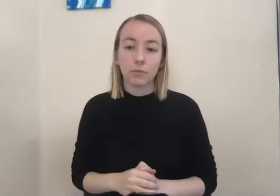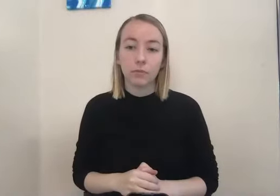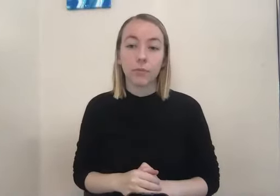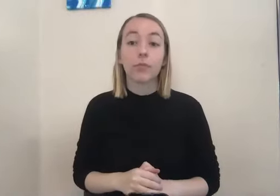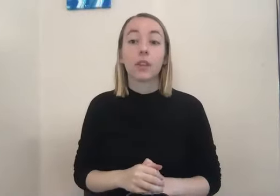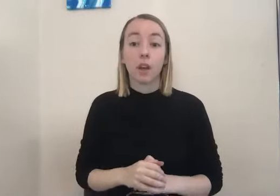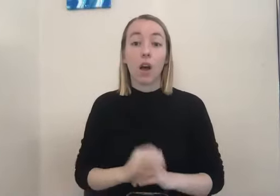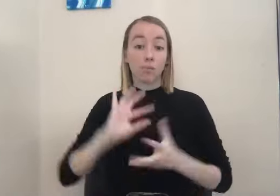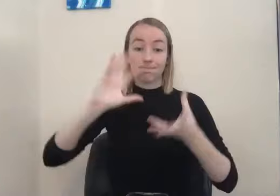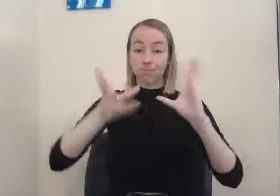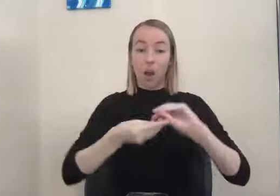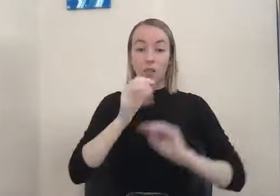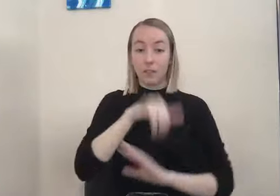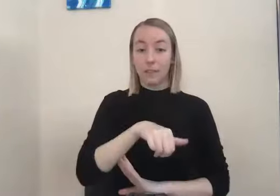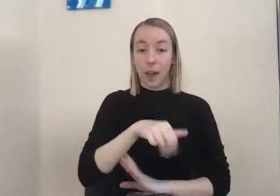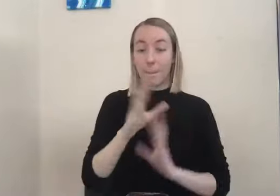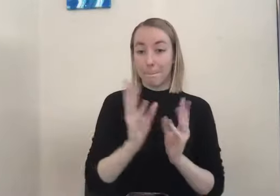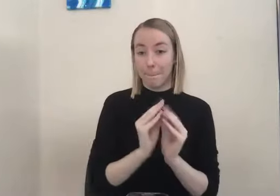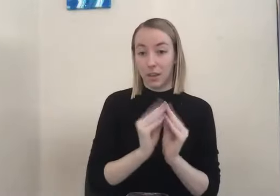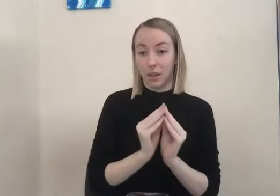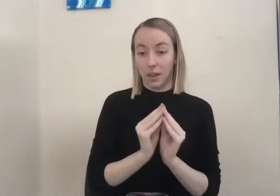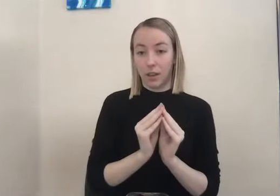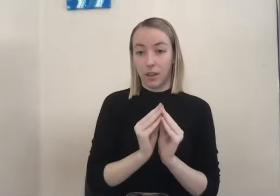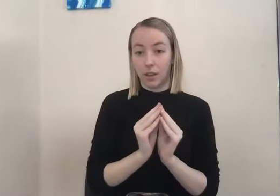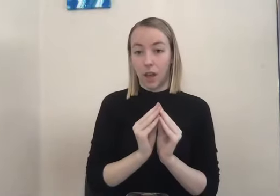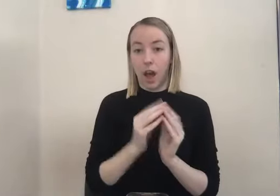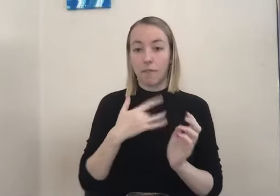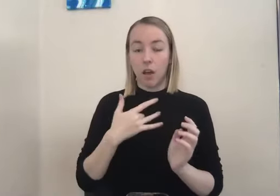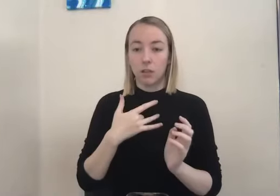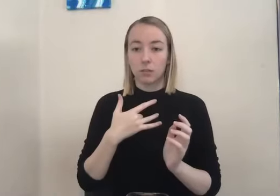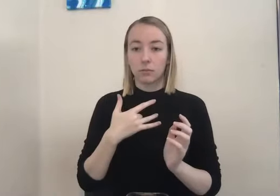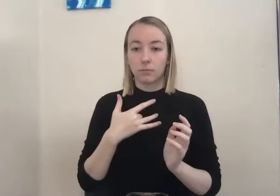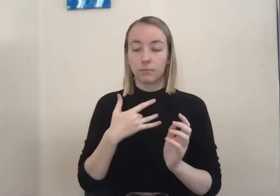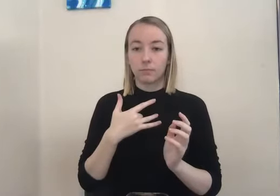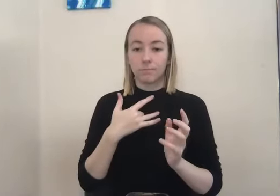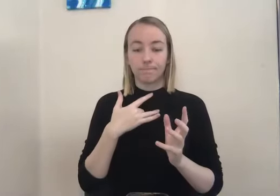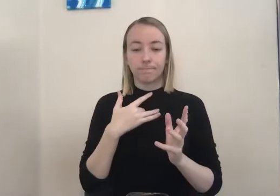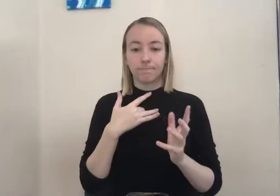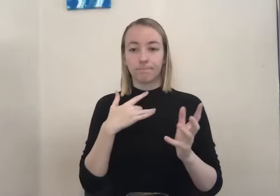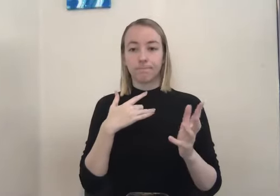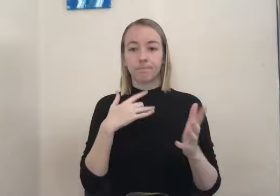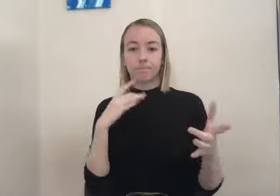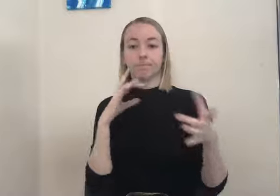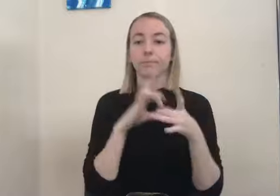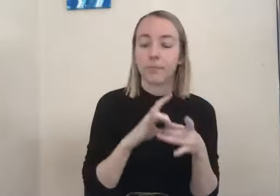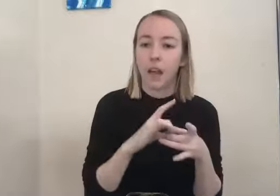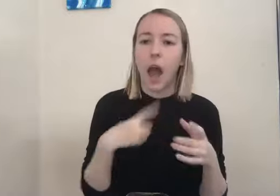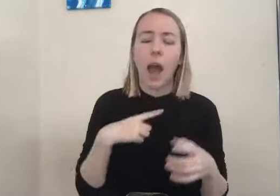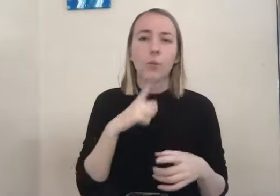things that helped me in Al-Anon was service of that, because it was going along to my business meetings